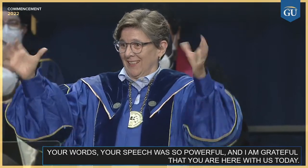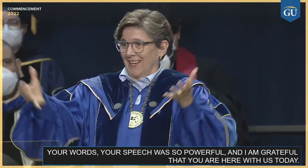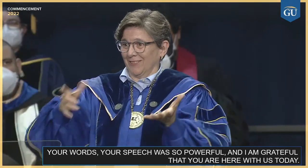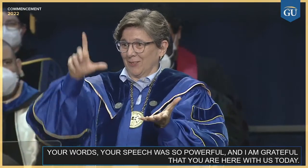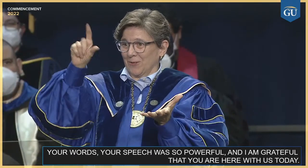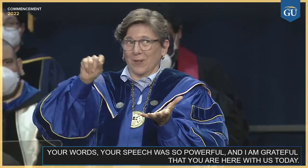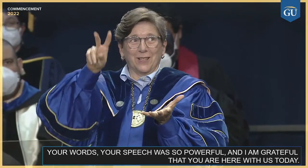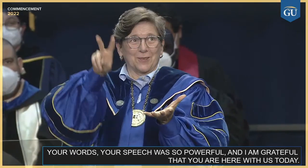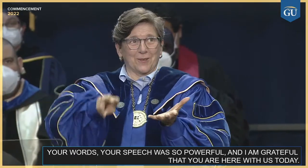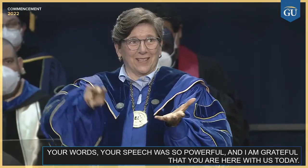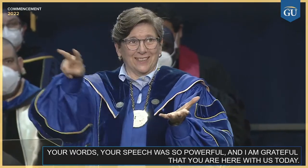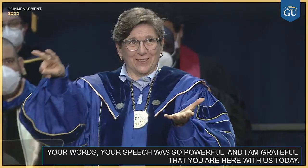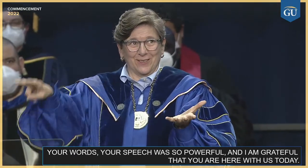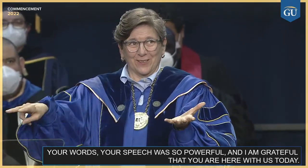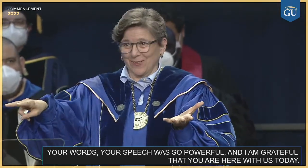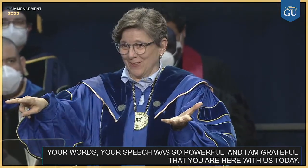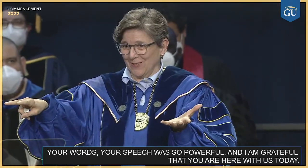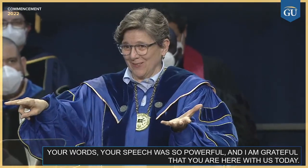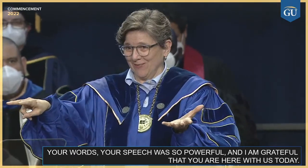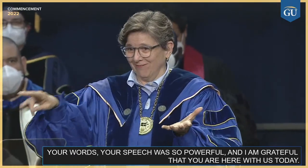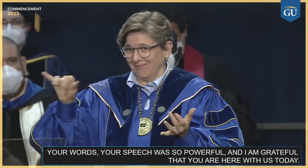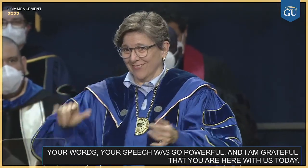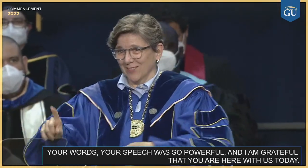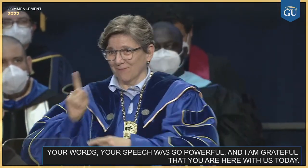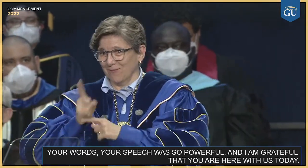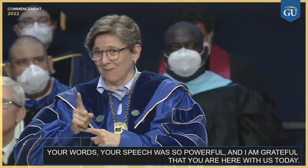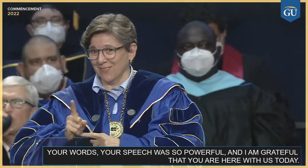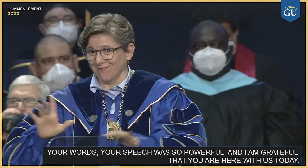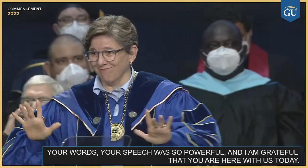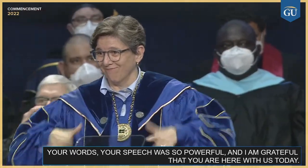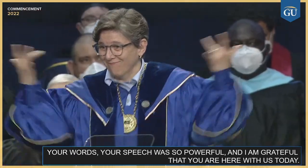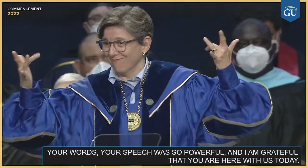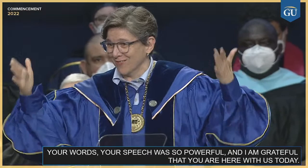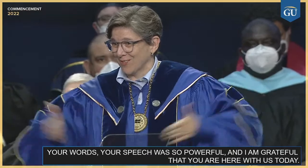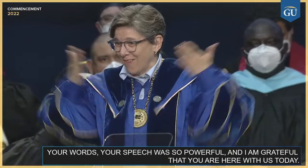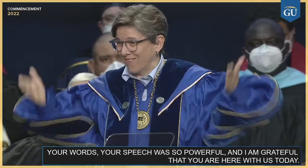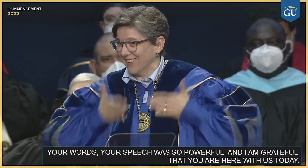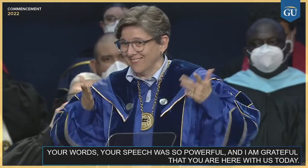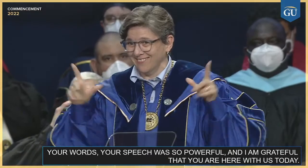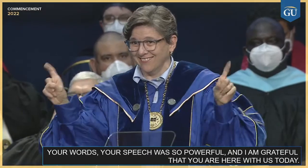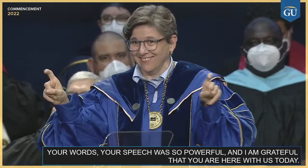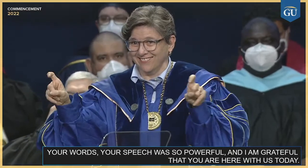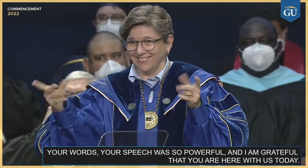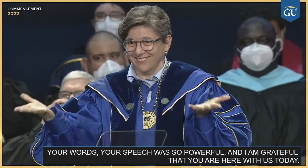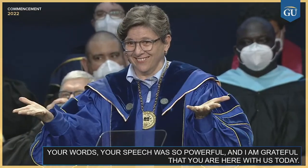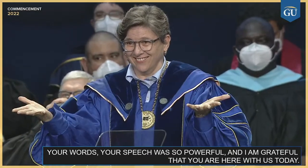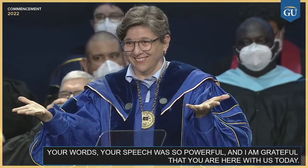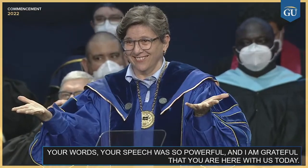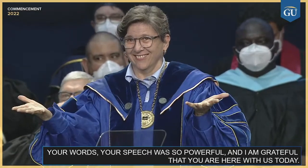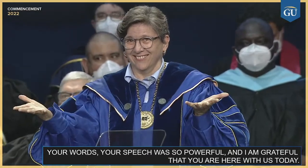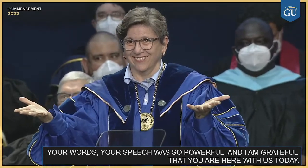To the class of 2022. Isn't this a joyful moment?